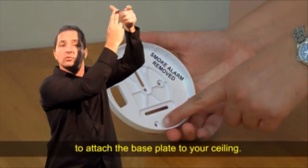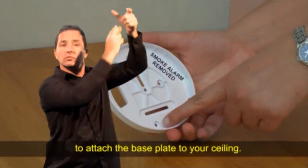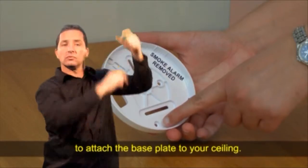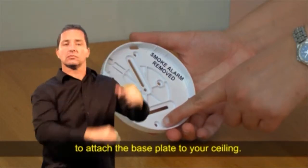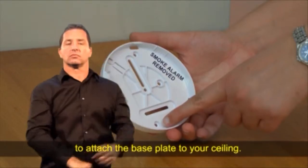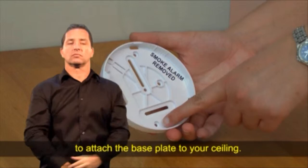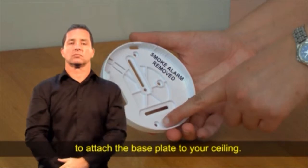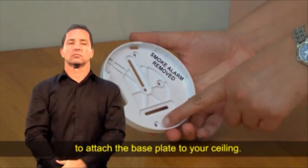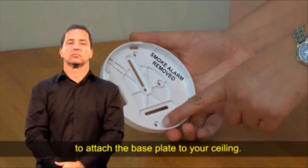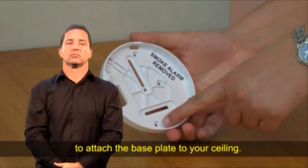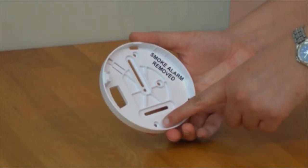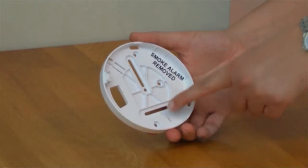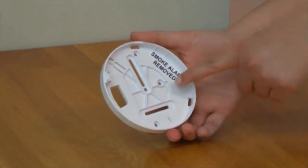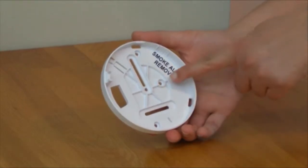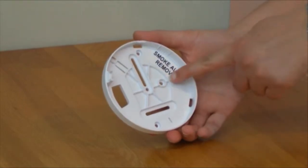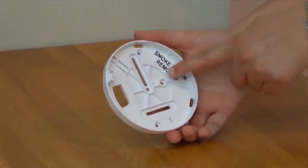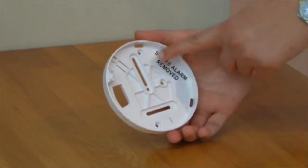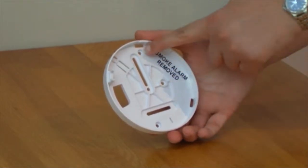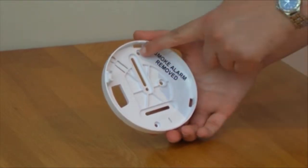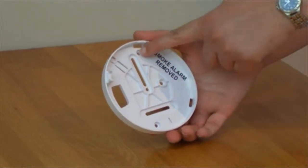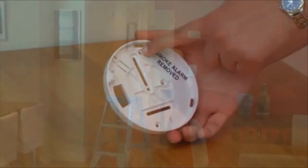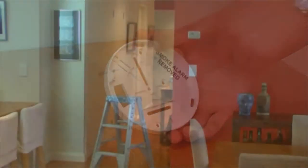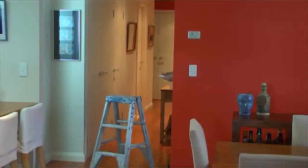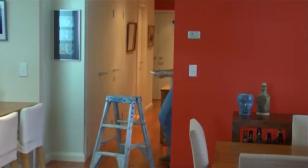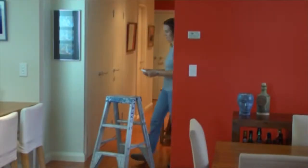base plate to your ceiling.